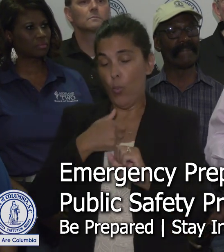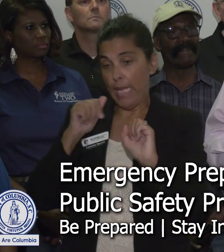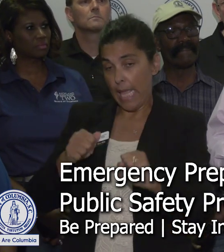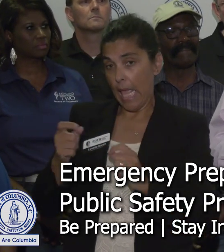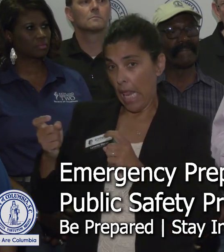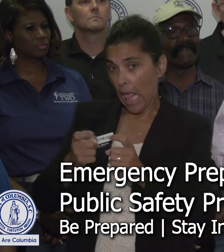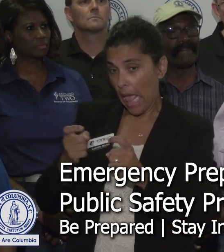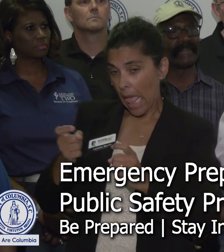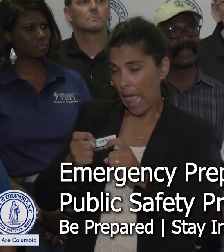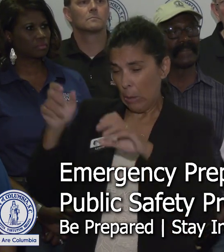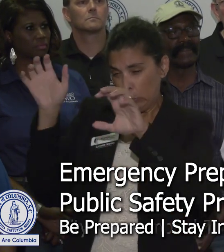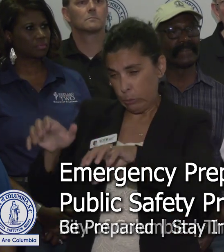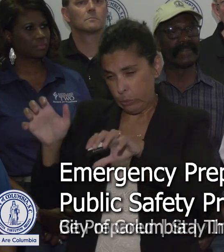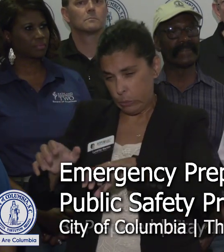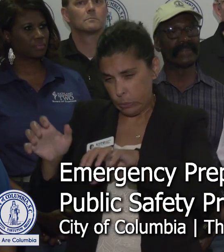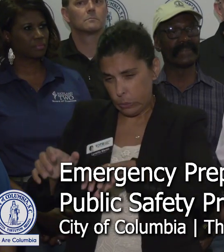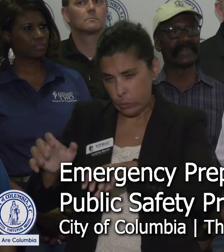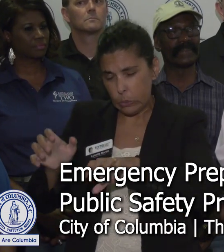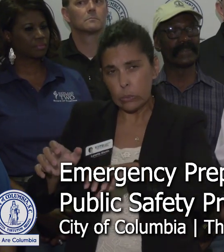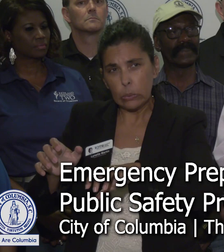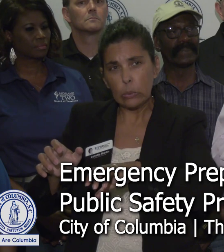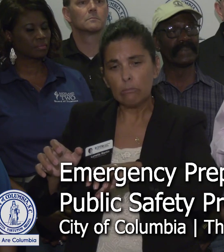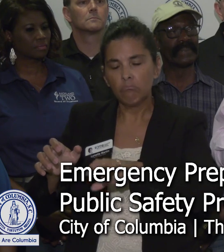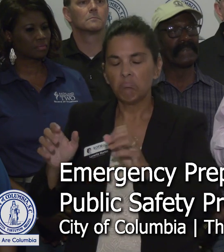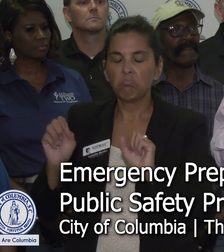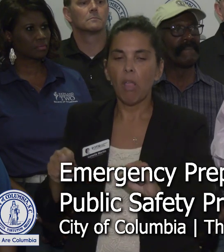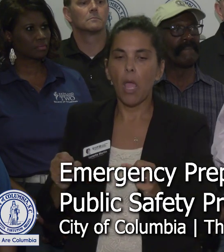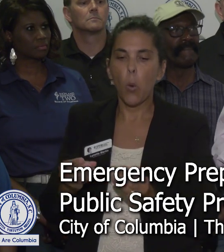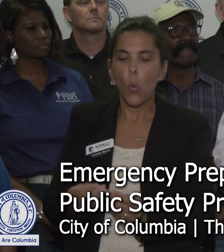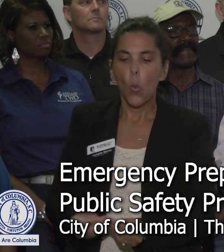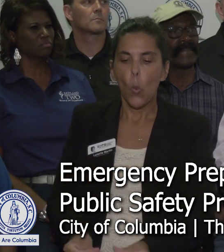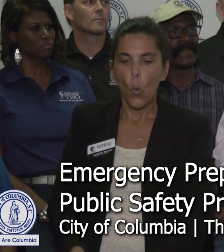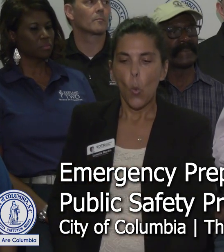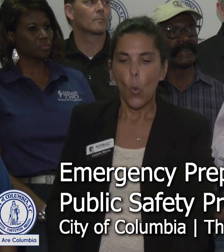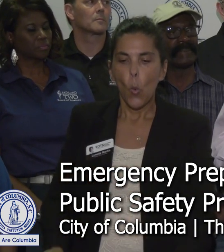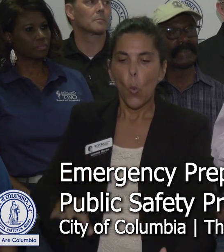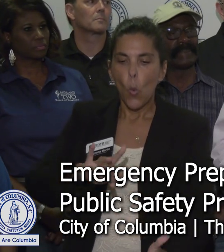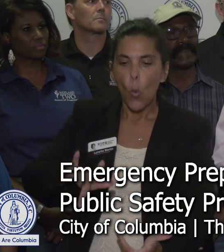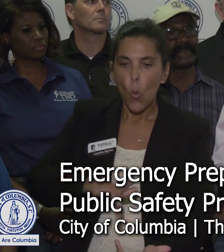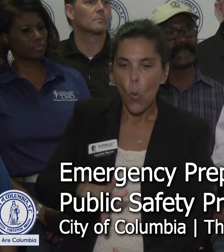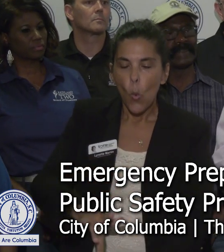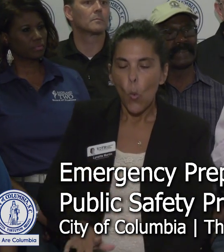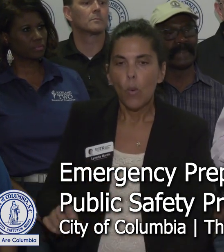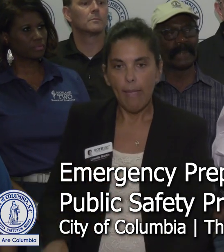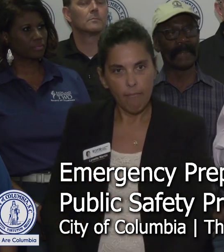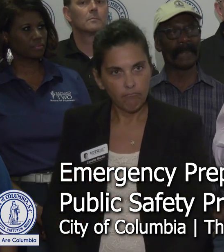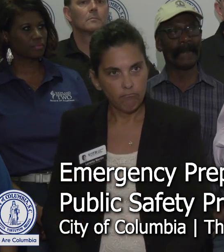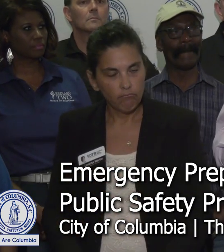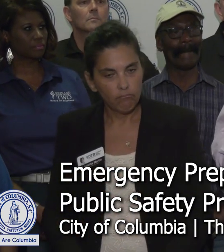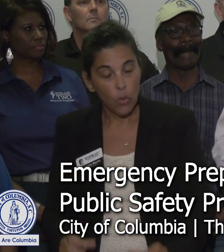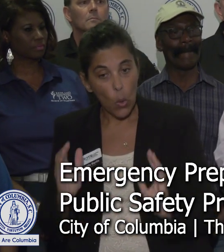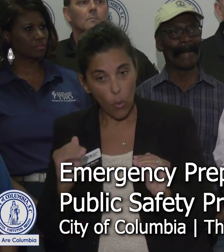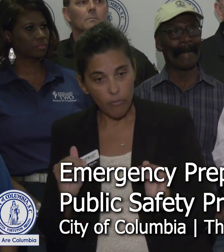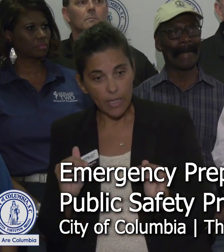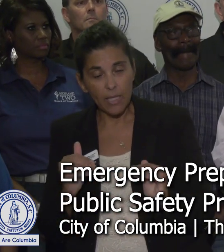of a downpour at a limited time. We've also are asking people to suspend putting yard trash